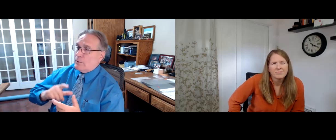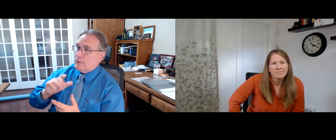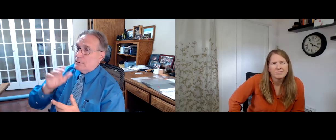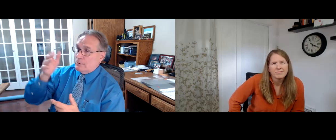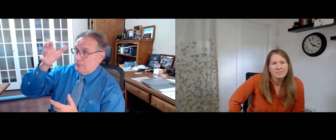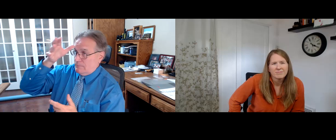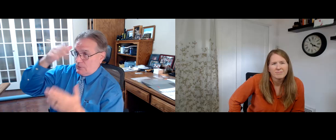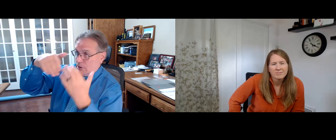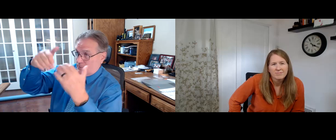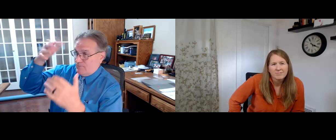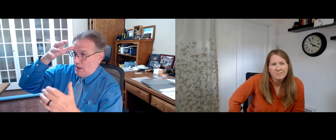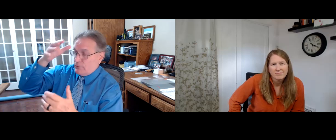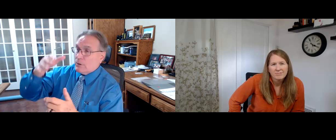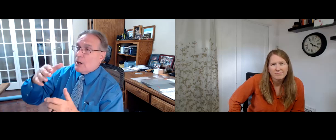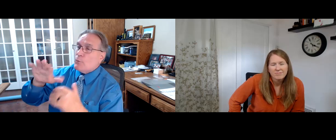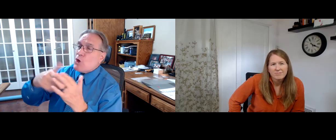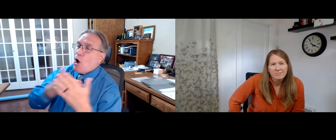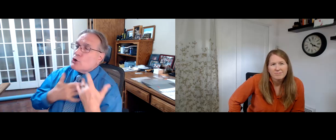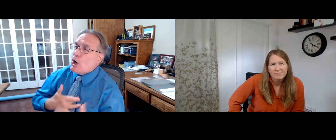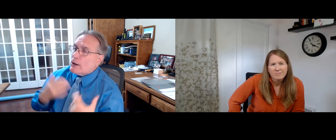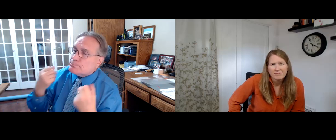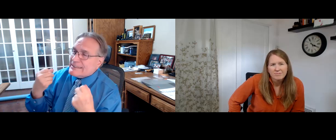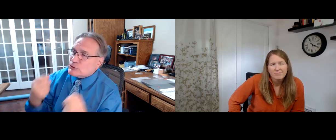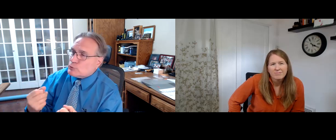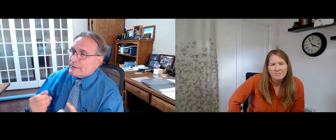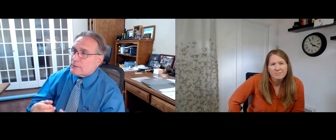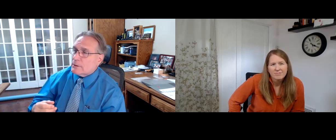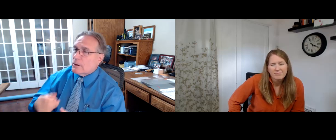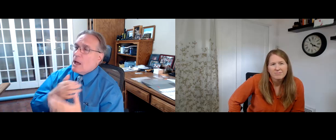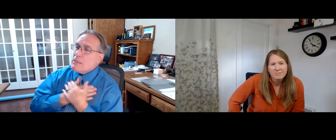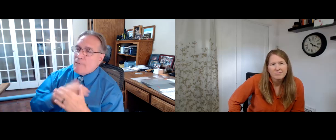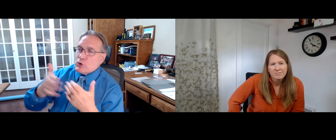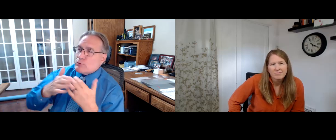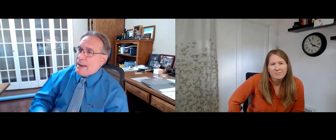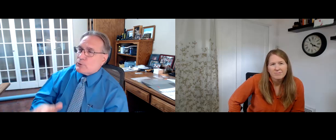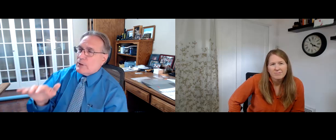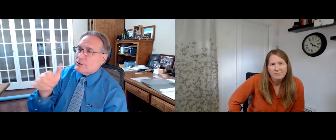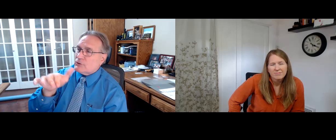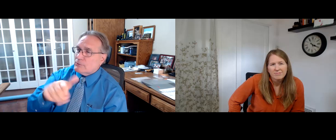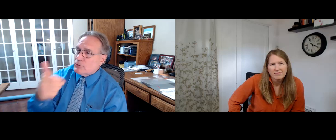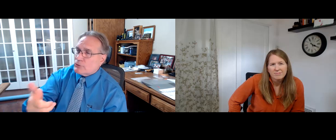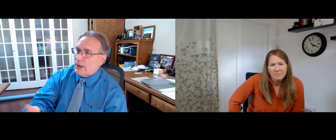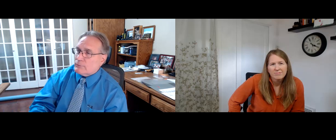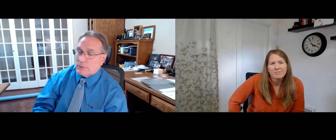Lord, Father, with all your heart, might, strength. Love your neighbors as yourself.